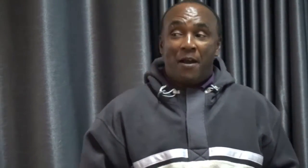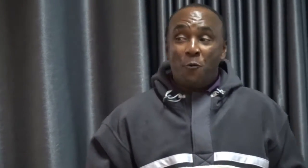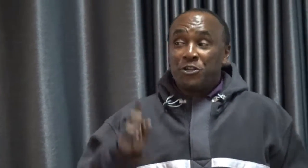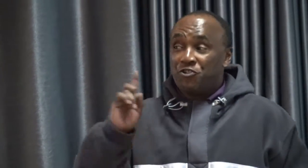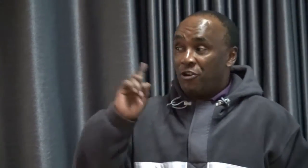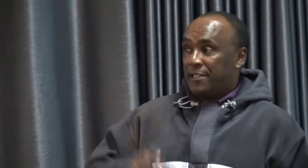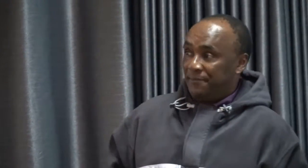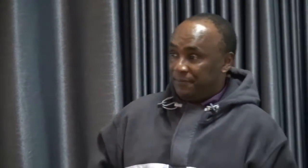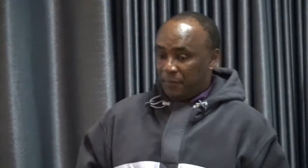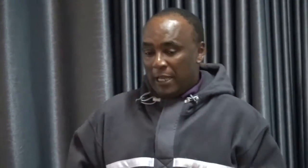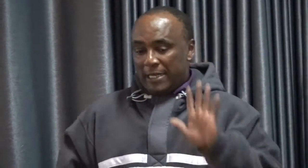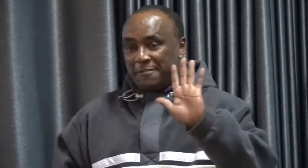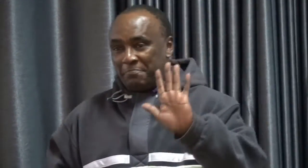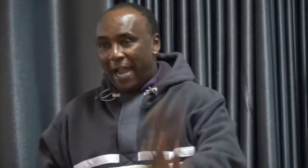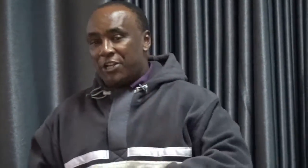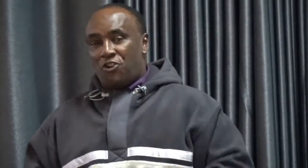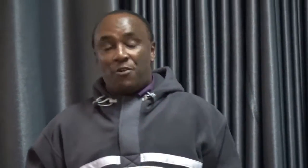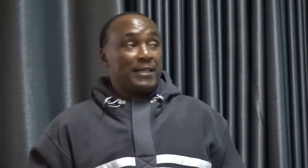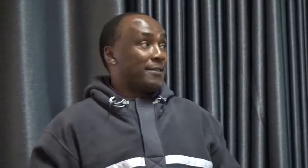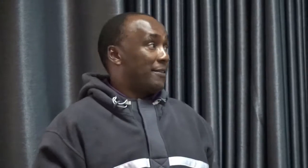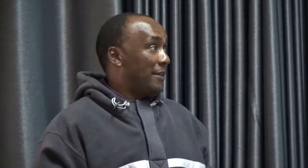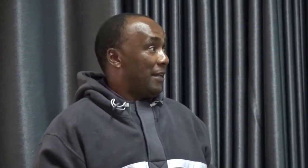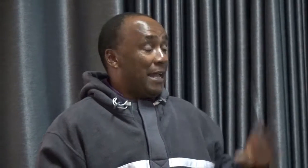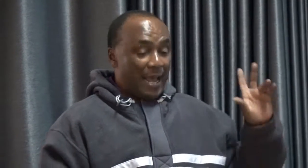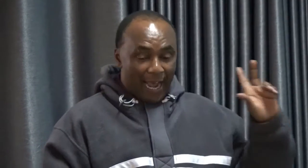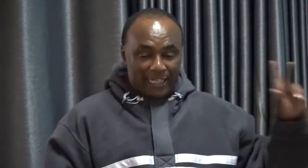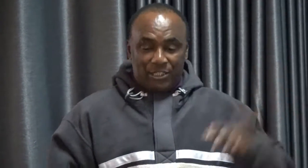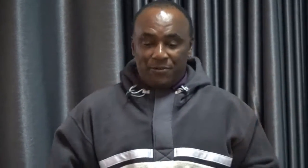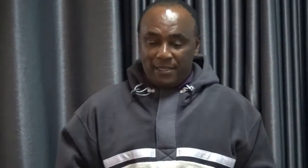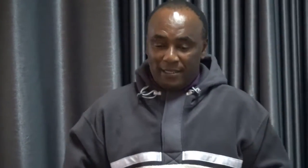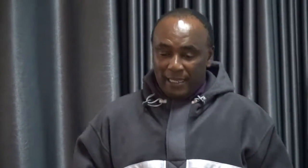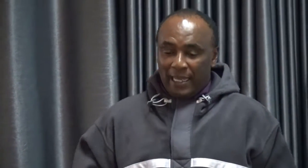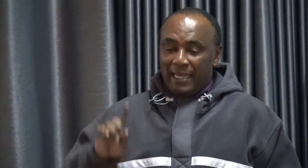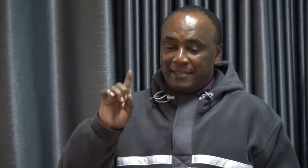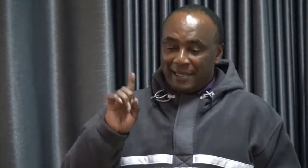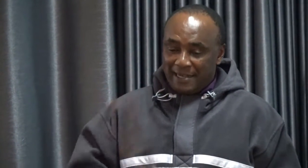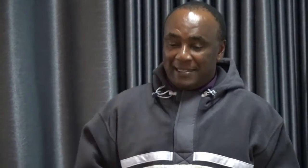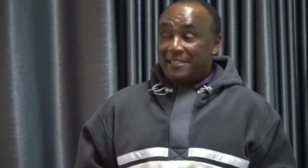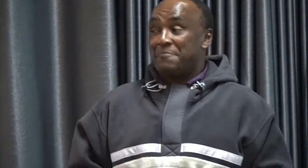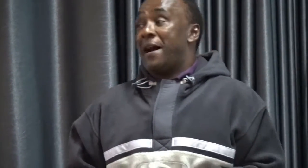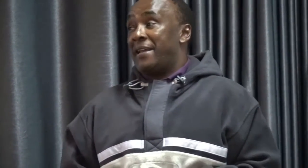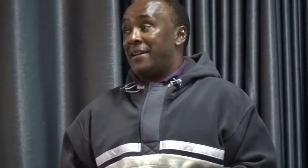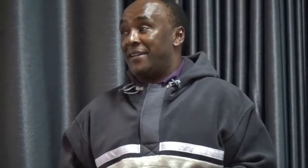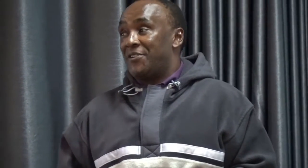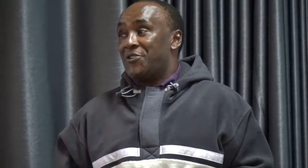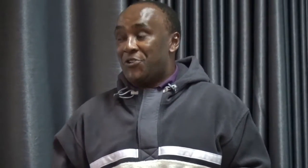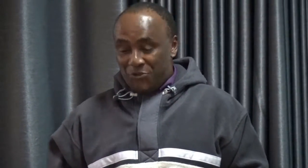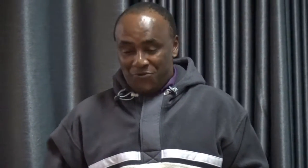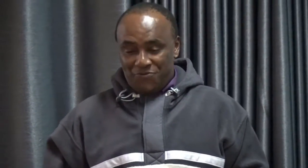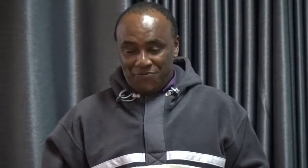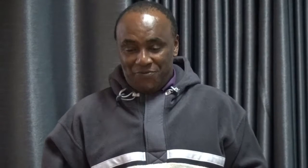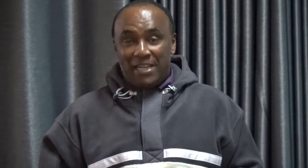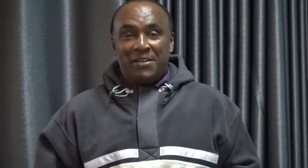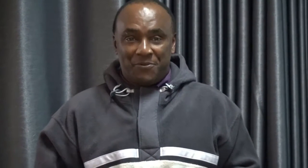However, we should note, despite all this, attitude is the greatest barrier